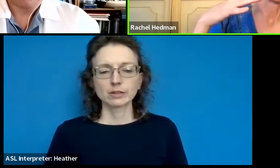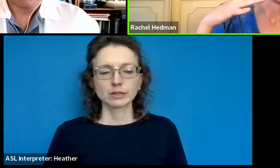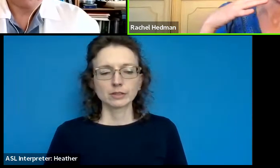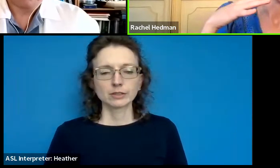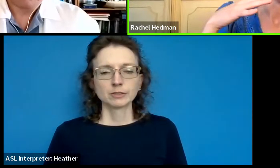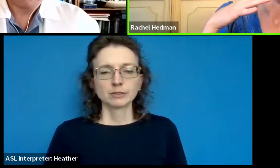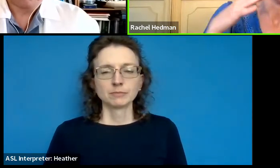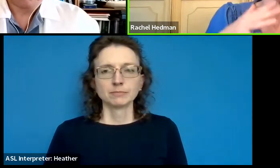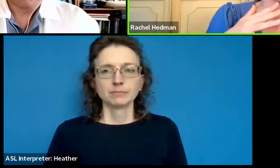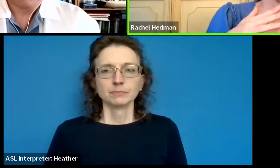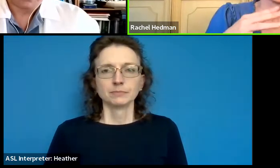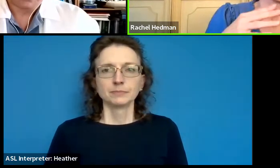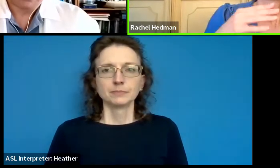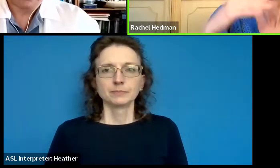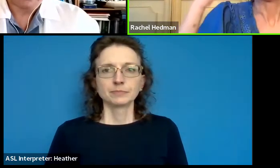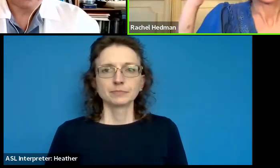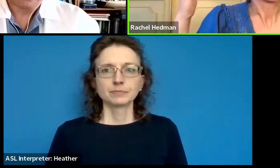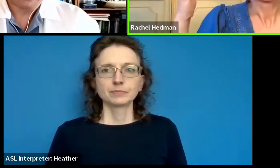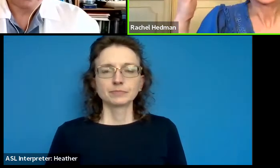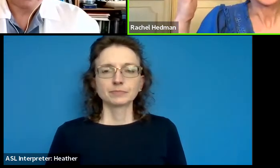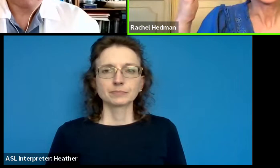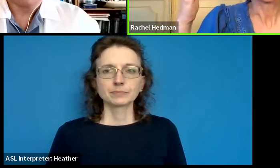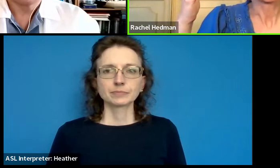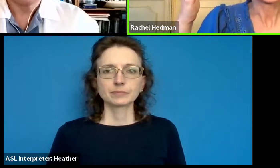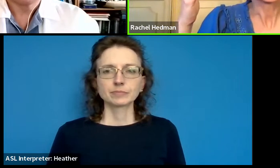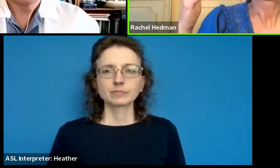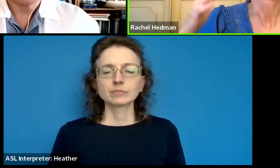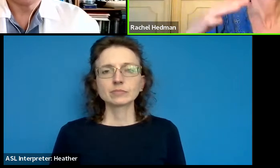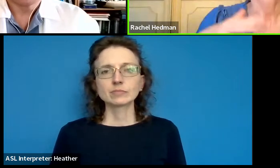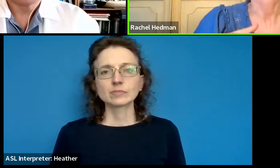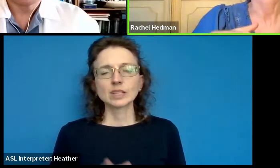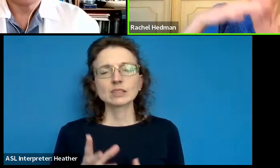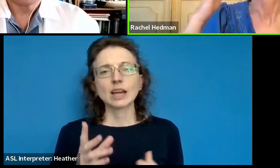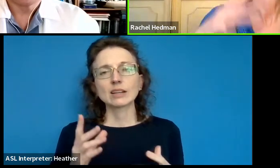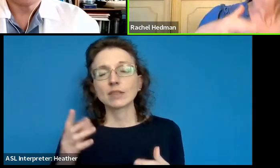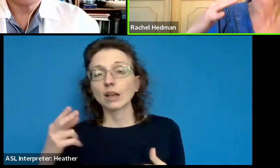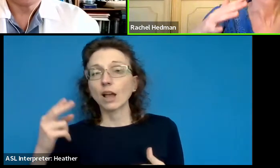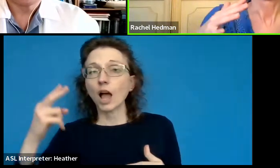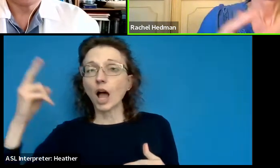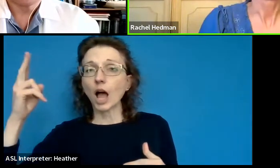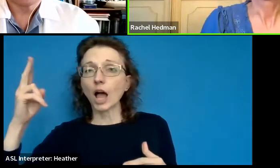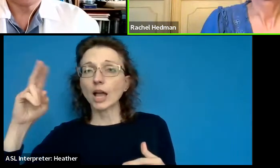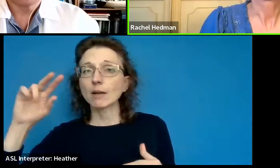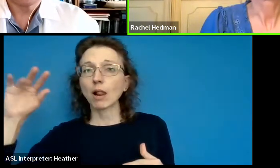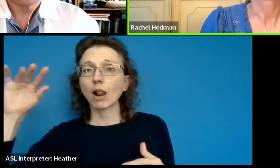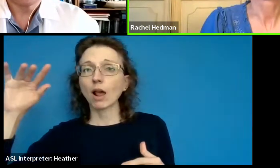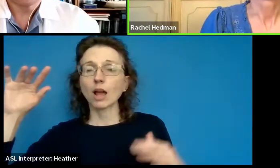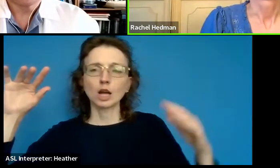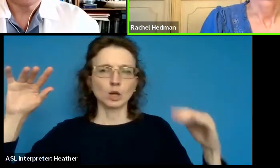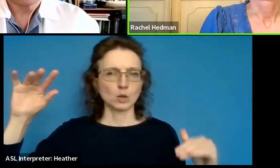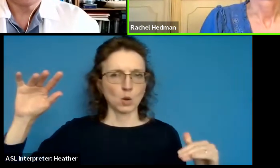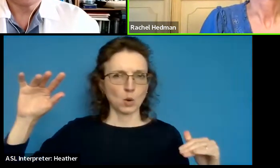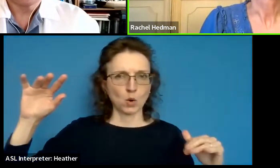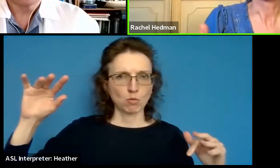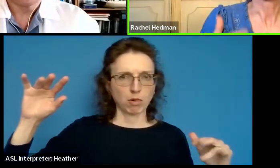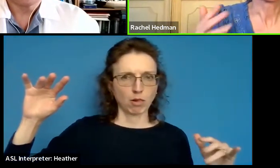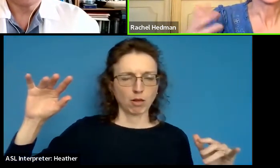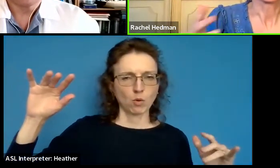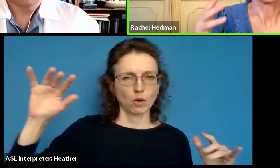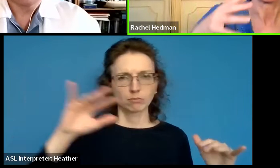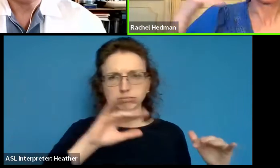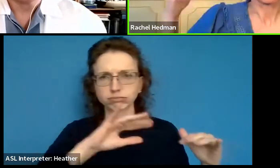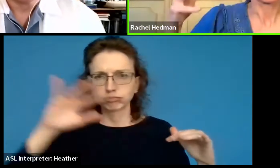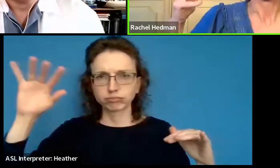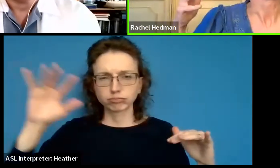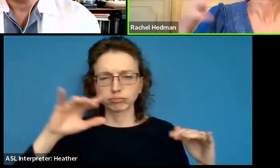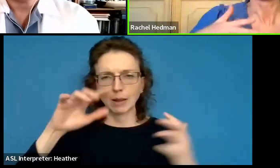like on the low side or a high side, a pitched for that? Or is it kind of a mixture? I guess I want to